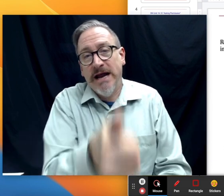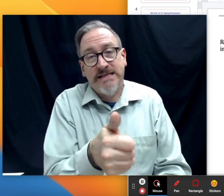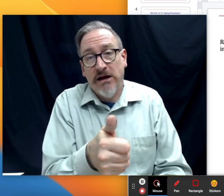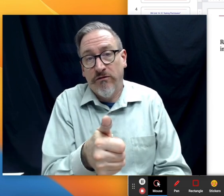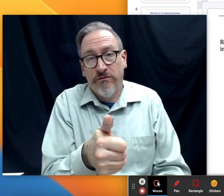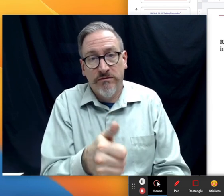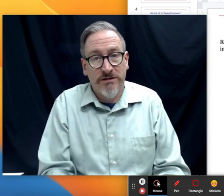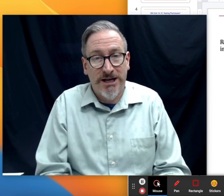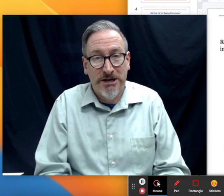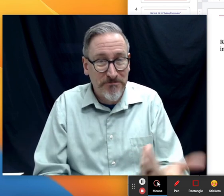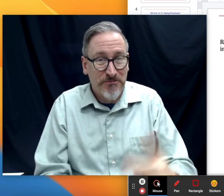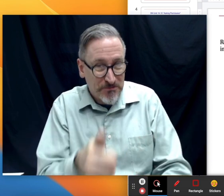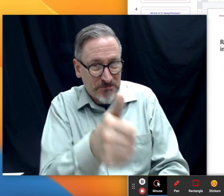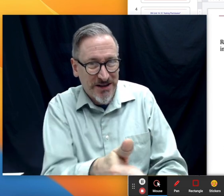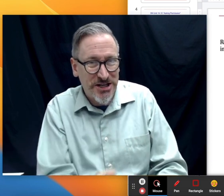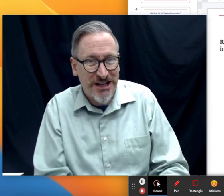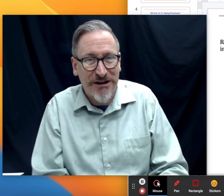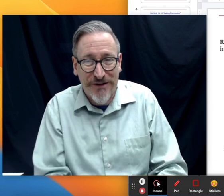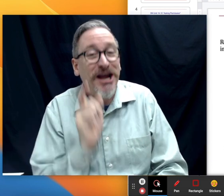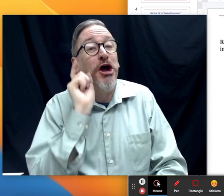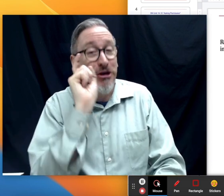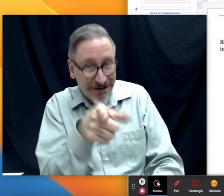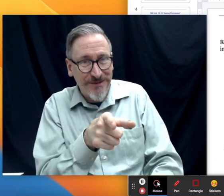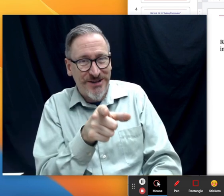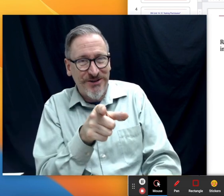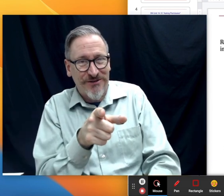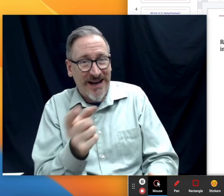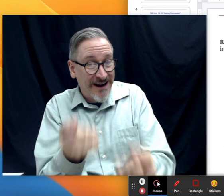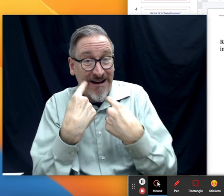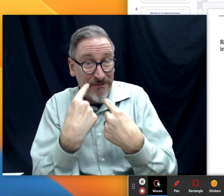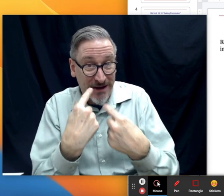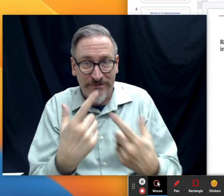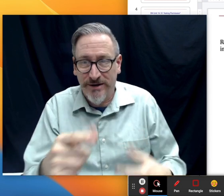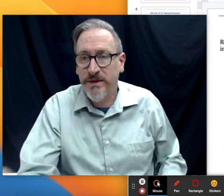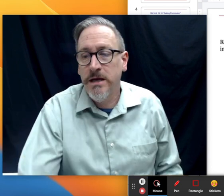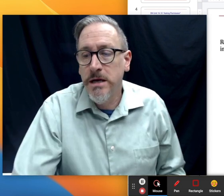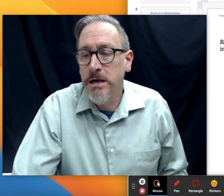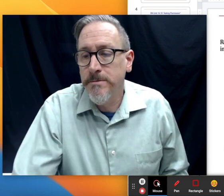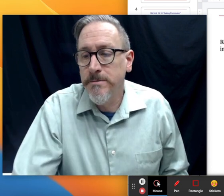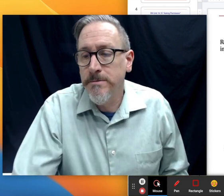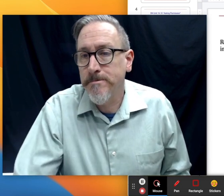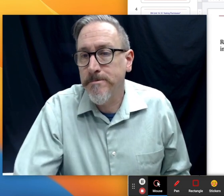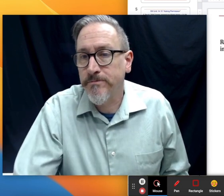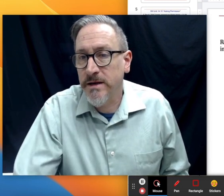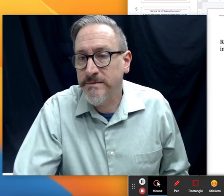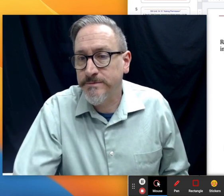I would add self, like to clarify, you're going to be doing the raking, not me.